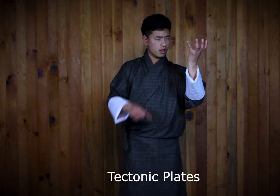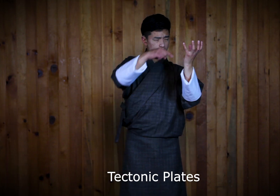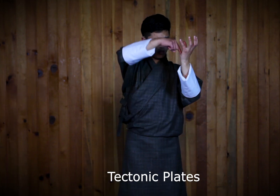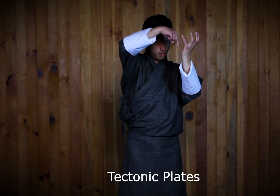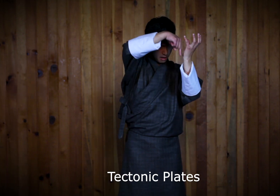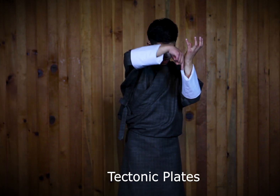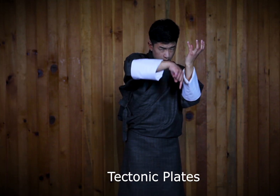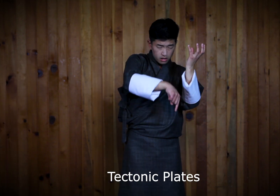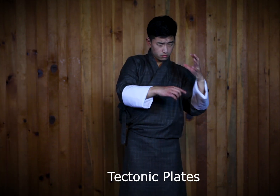Tectonic plates.